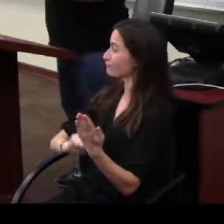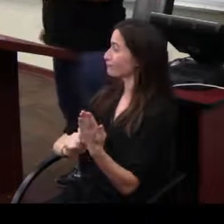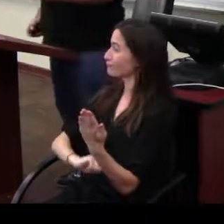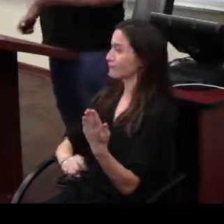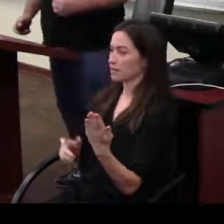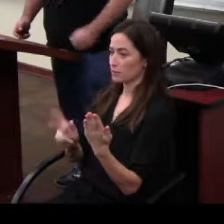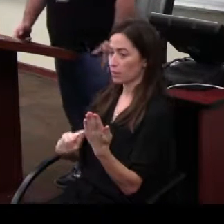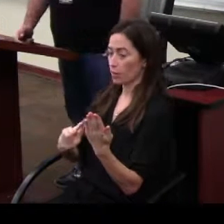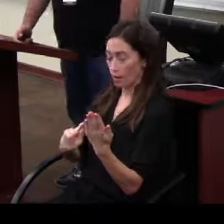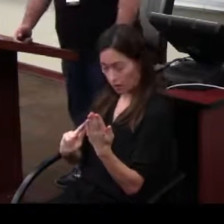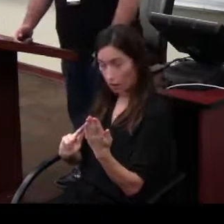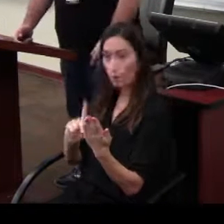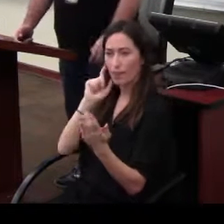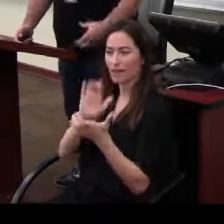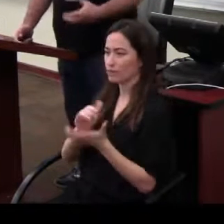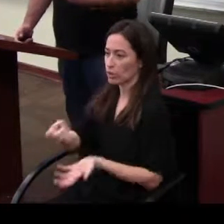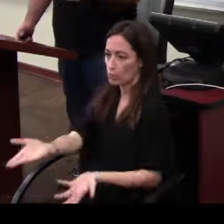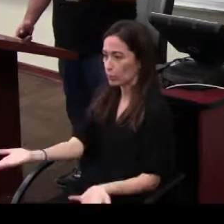because people tend to,